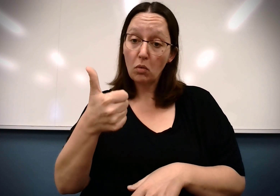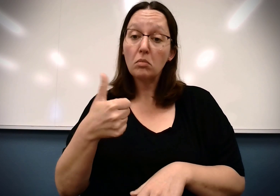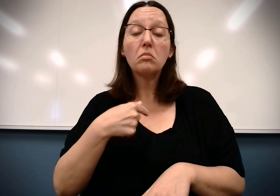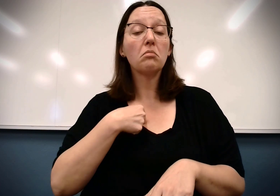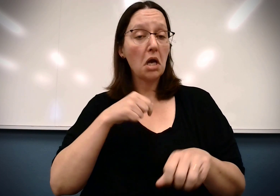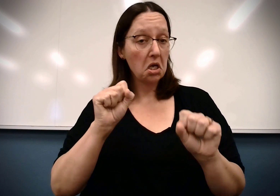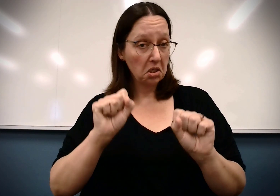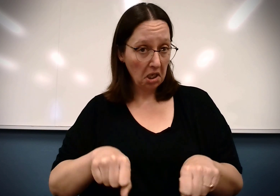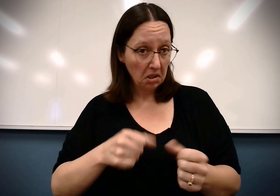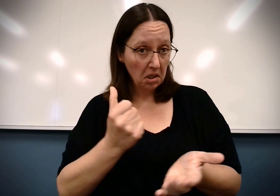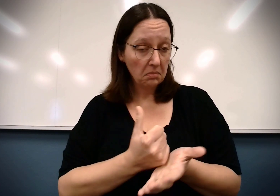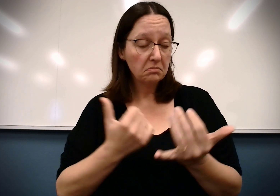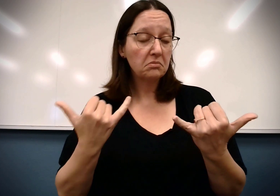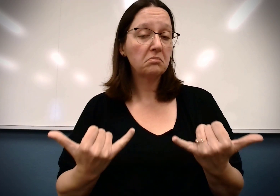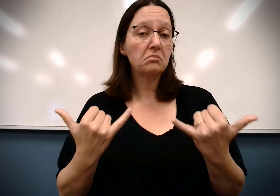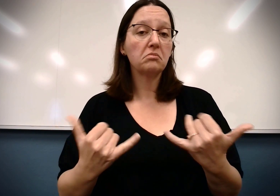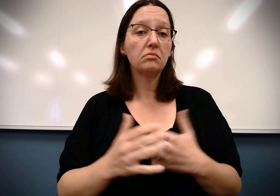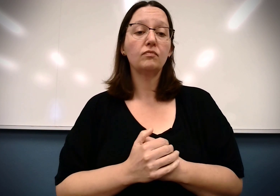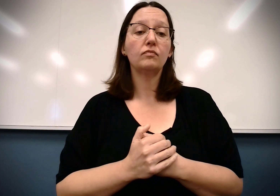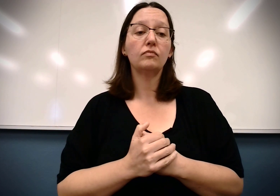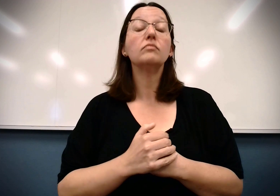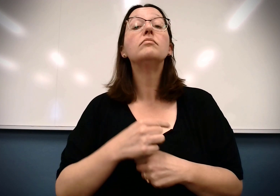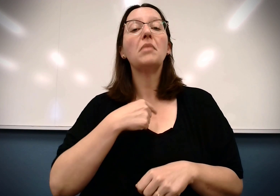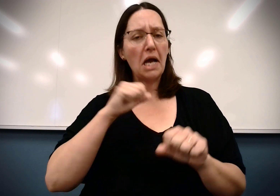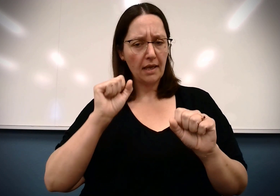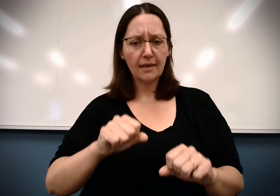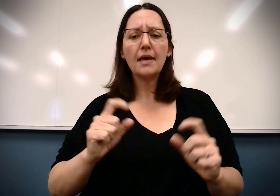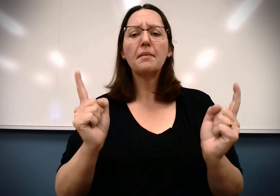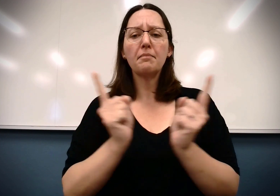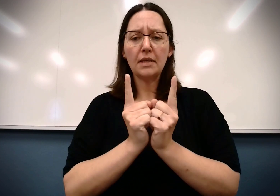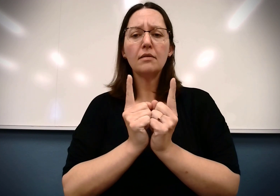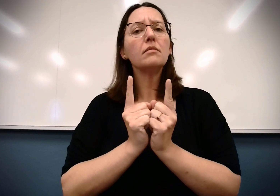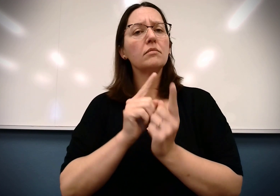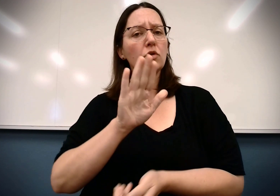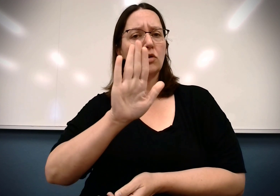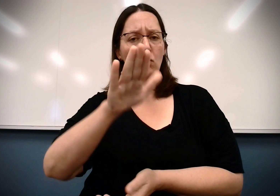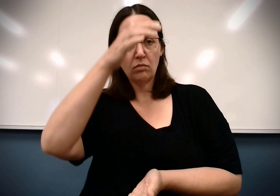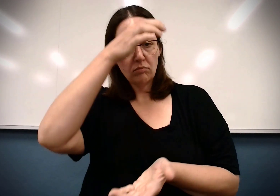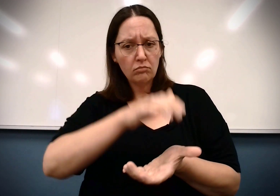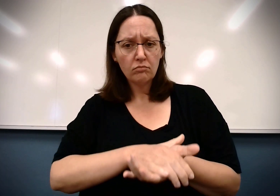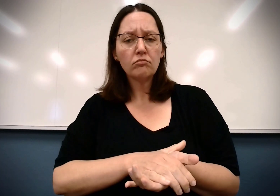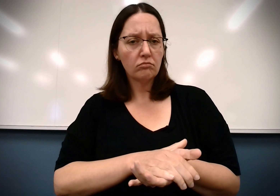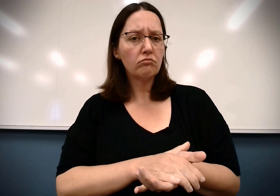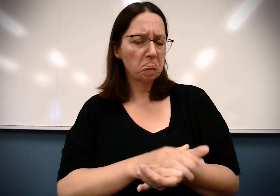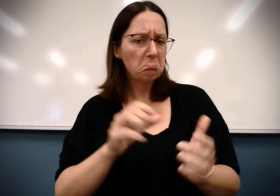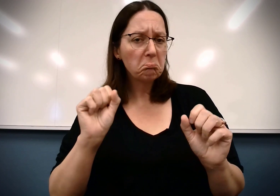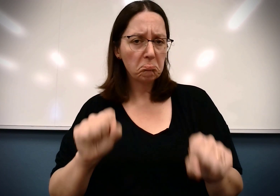can help tomorrow. I can help today. I can meet your husband.